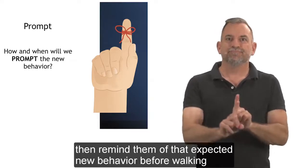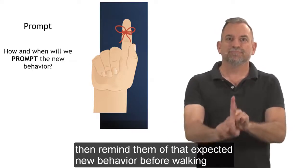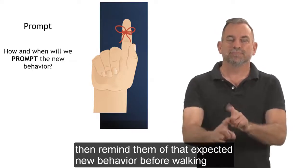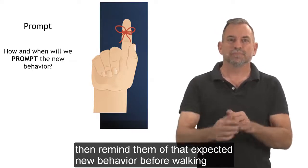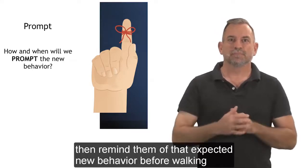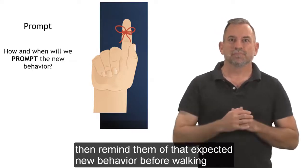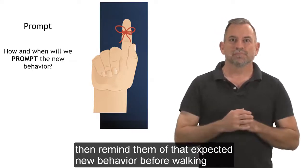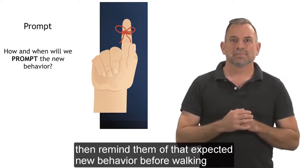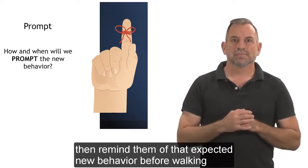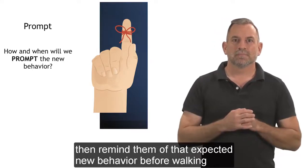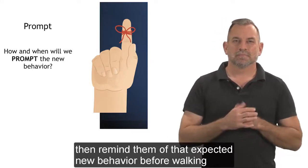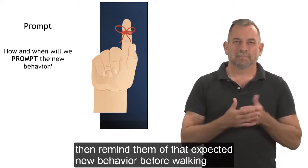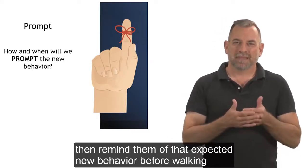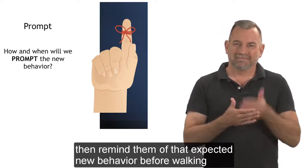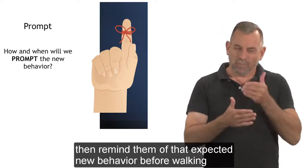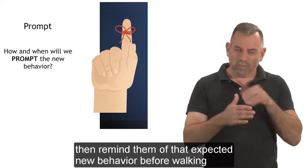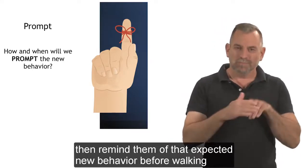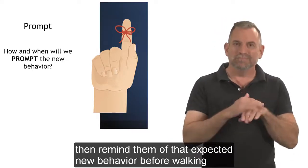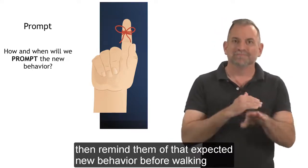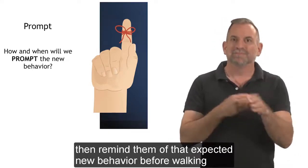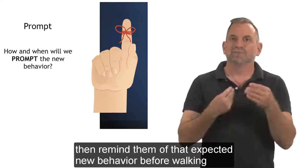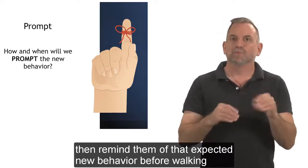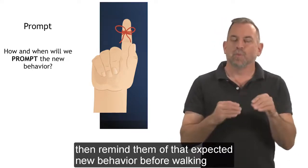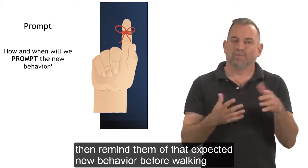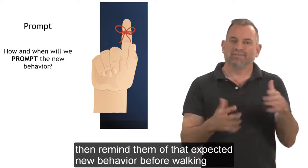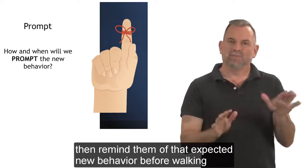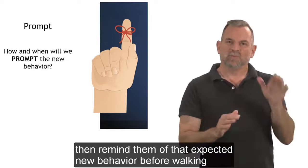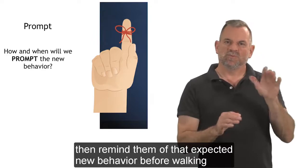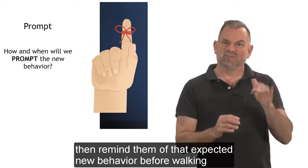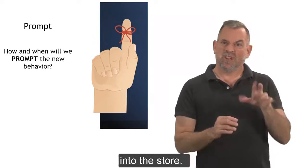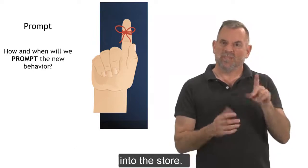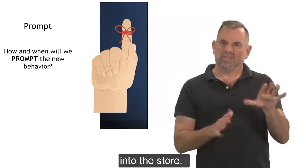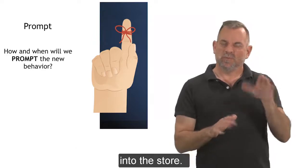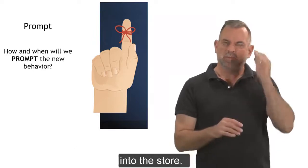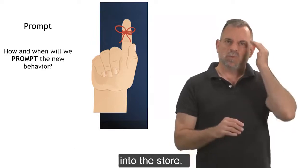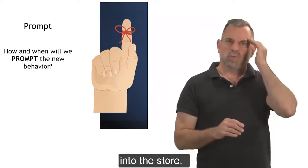of that expected new behavior before walking into the store.